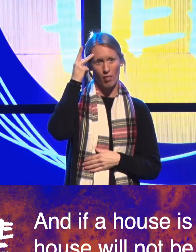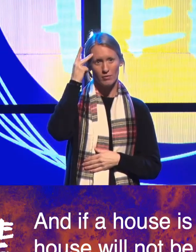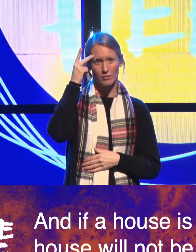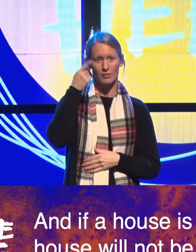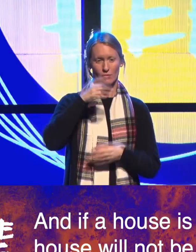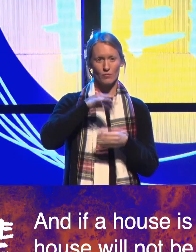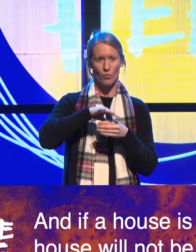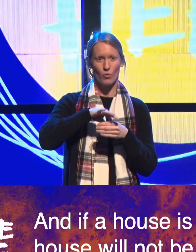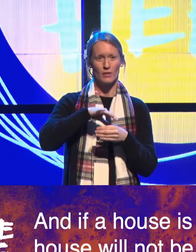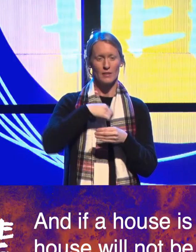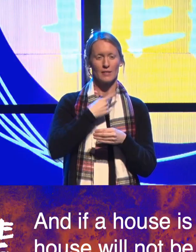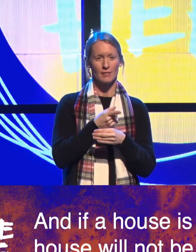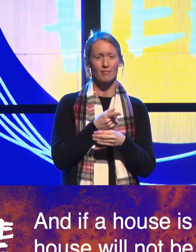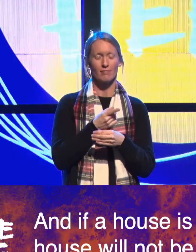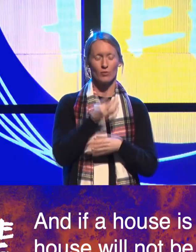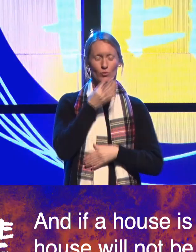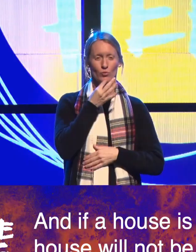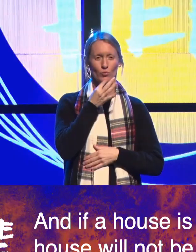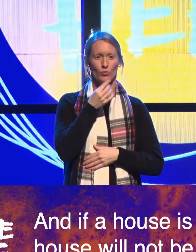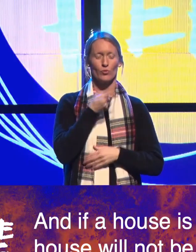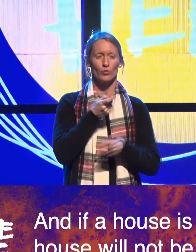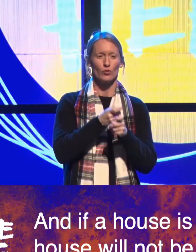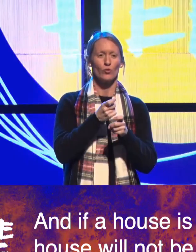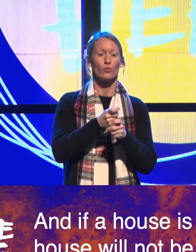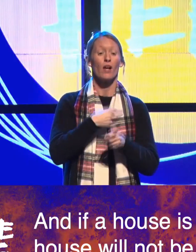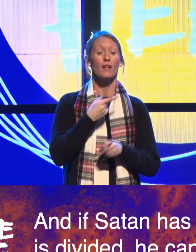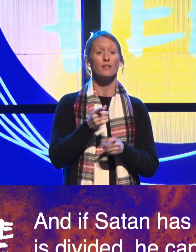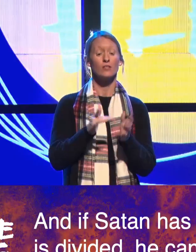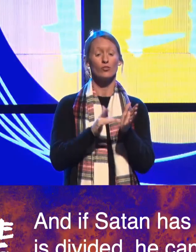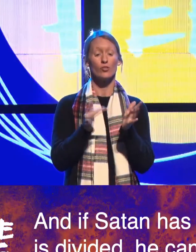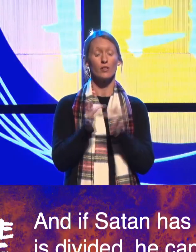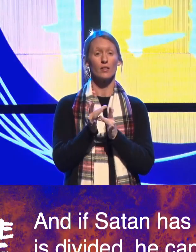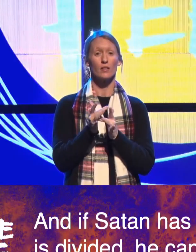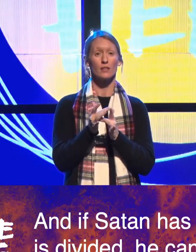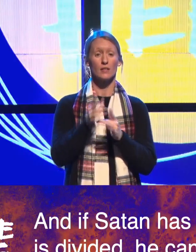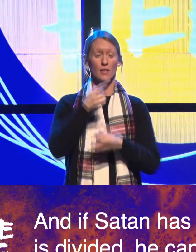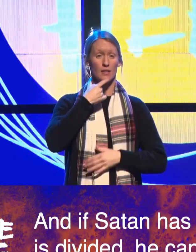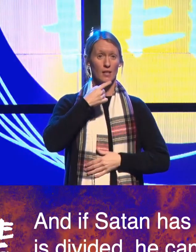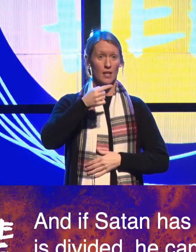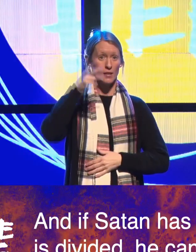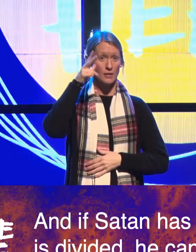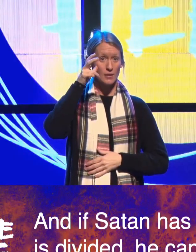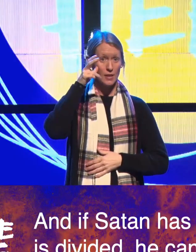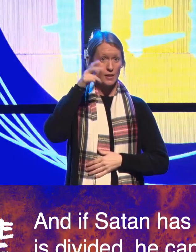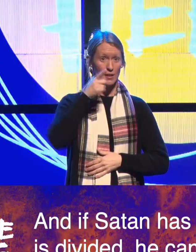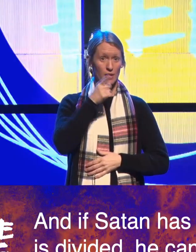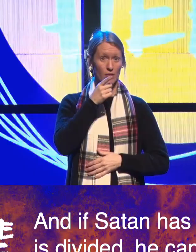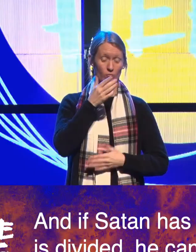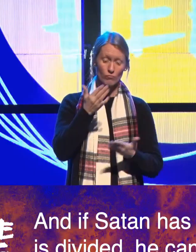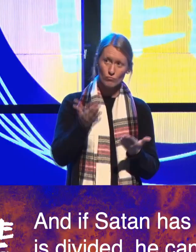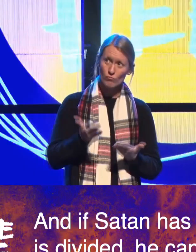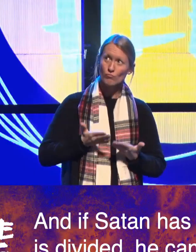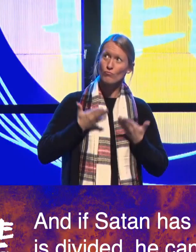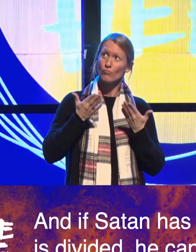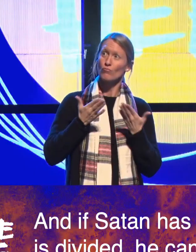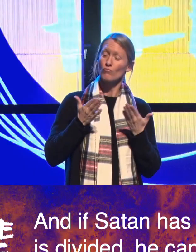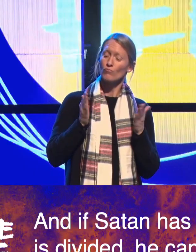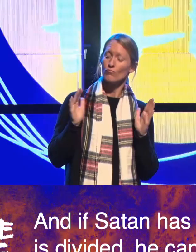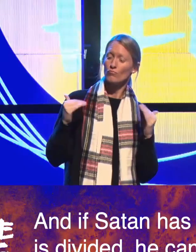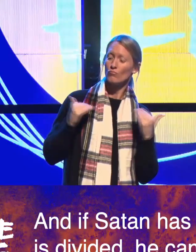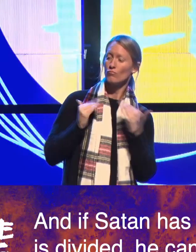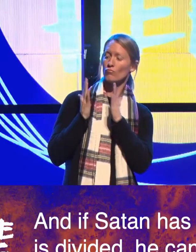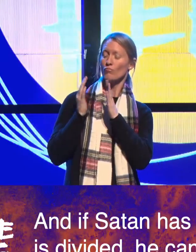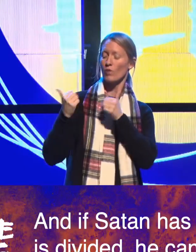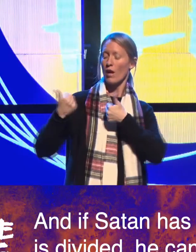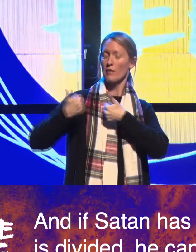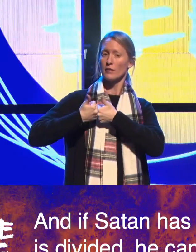listen. Now, listen, here's what Jesus says. He says, if Satan has risen up against himself and is divided, he cannot